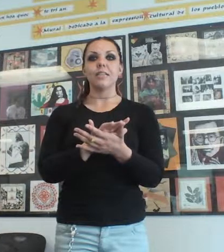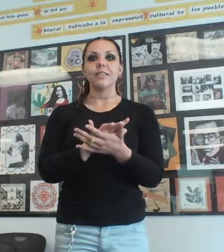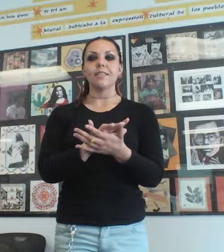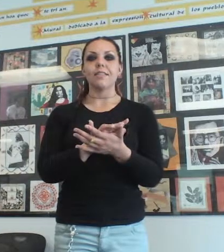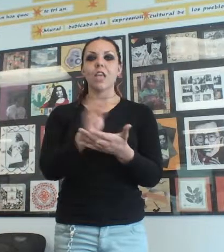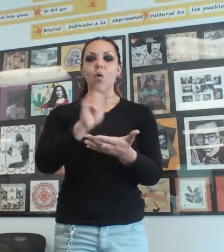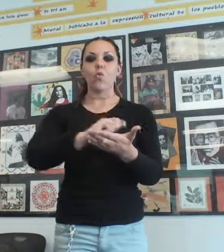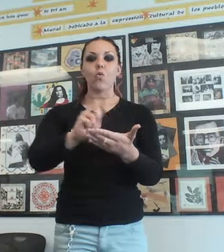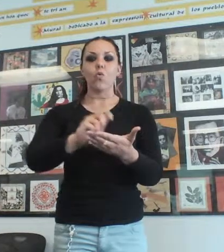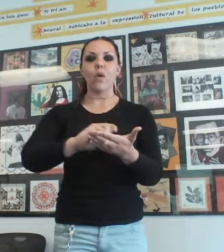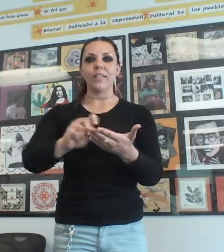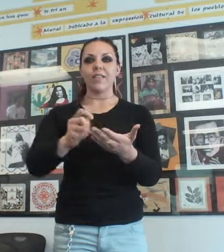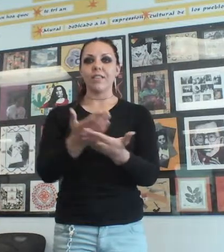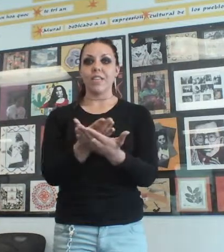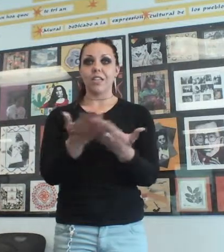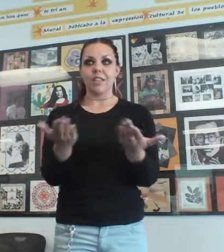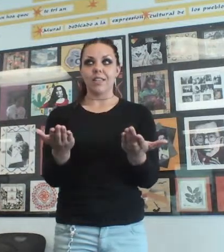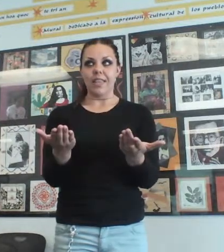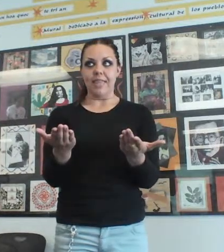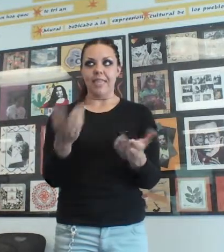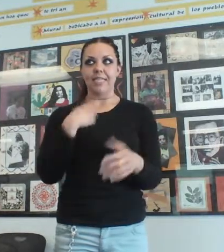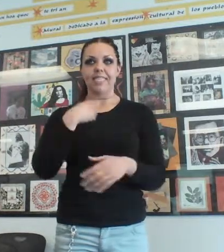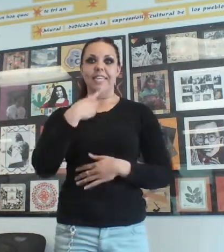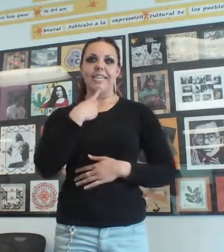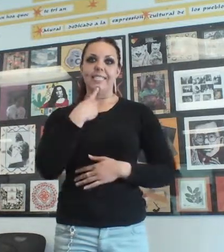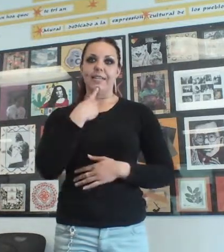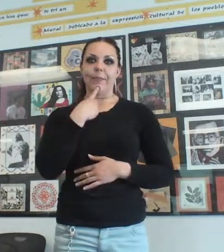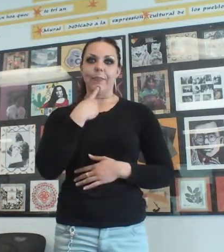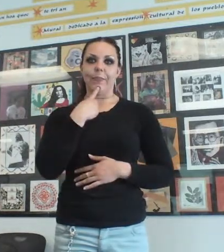list, just the items. You might group them